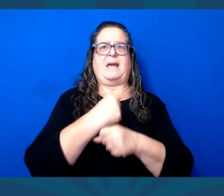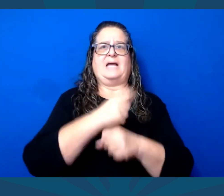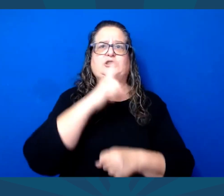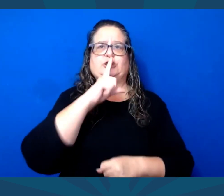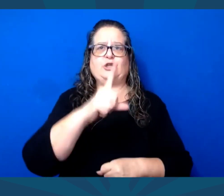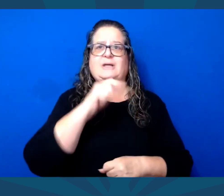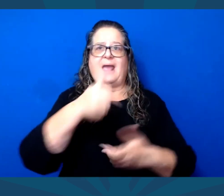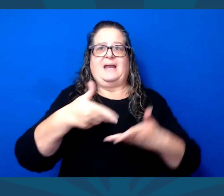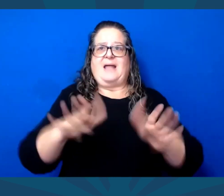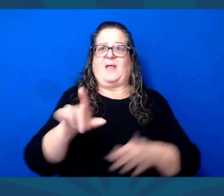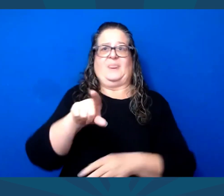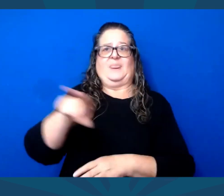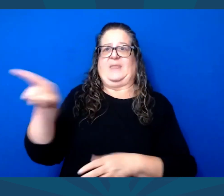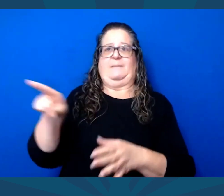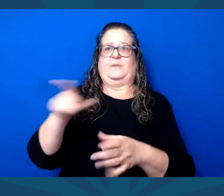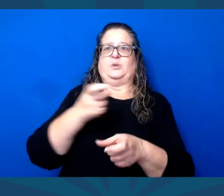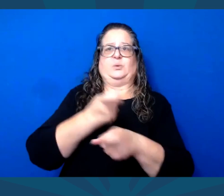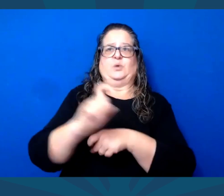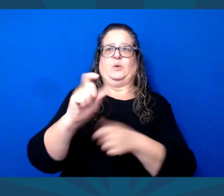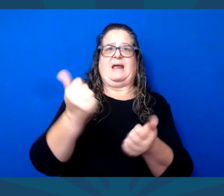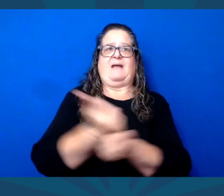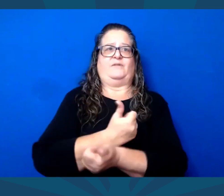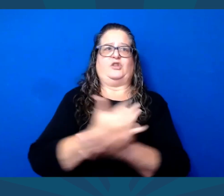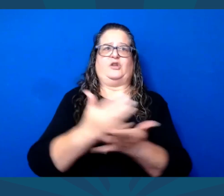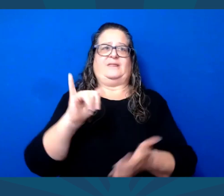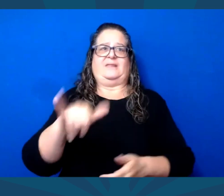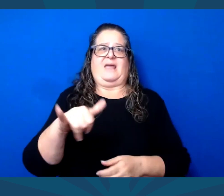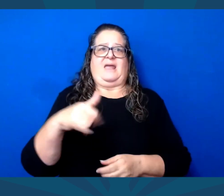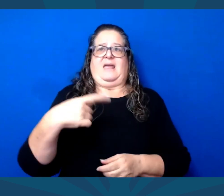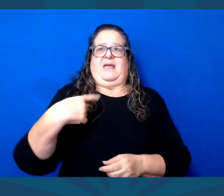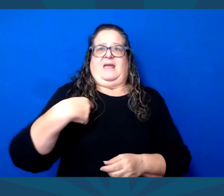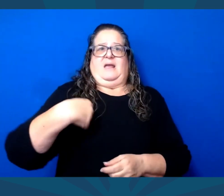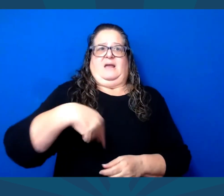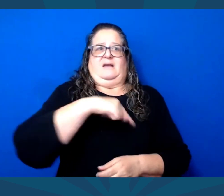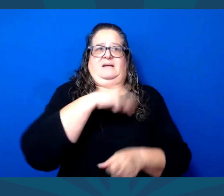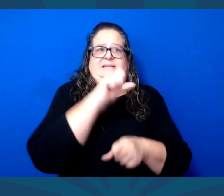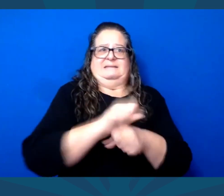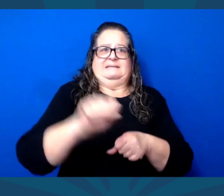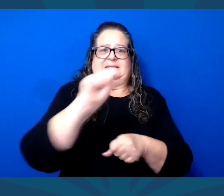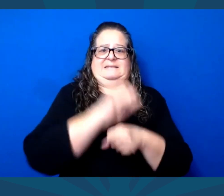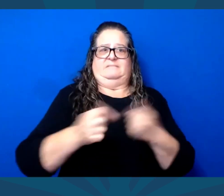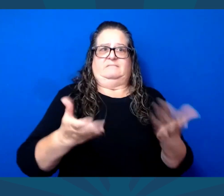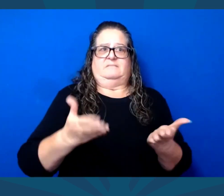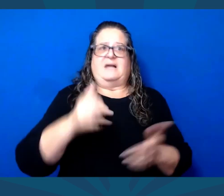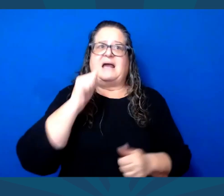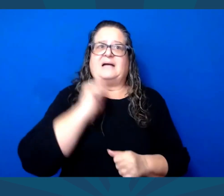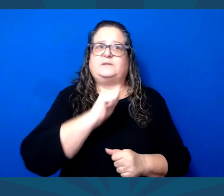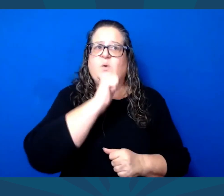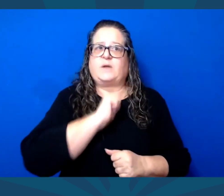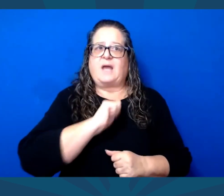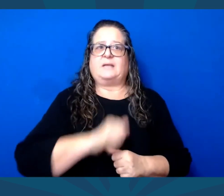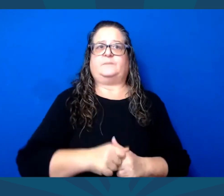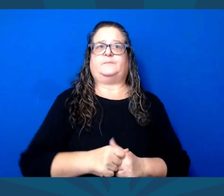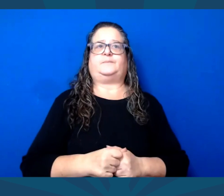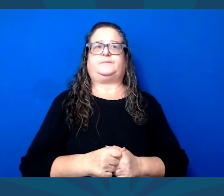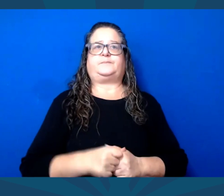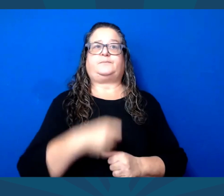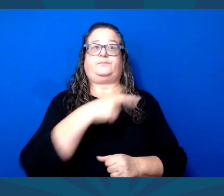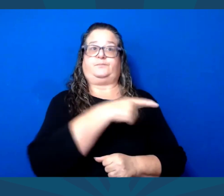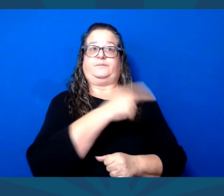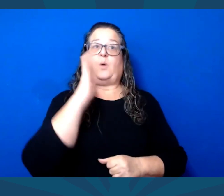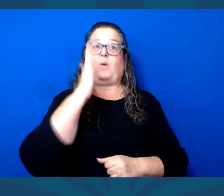We need to make sure we don't let this leftward push ruin everything that's working in